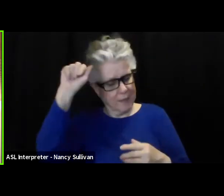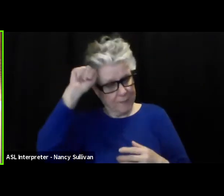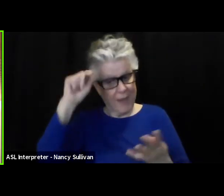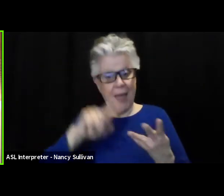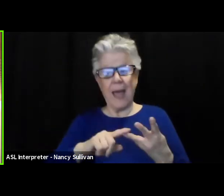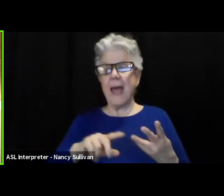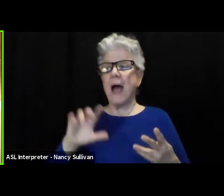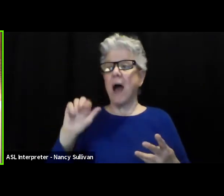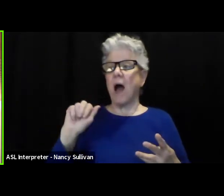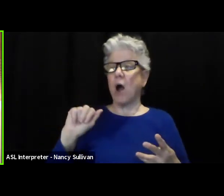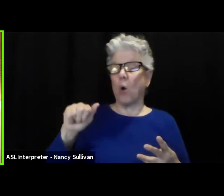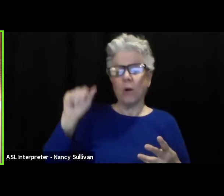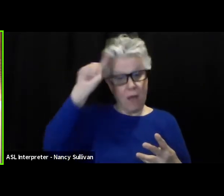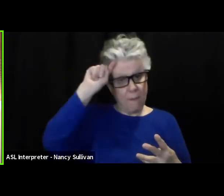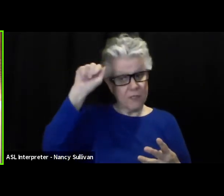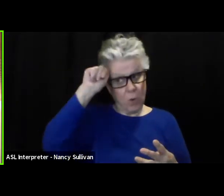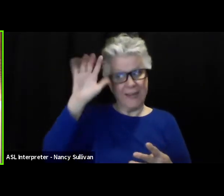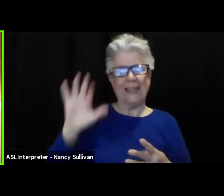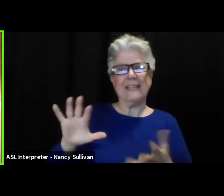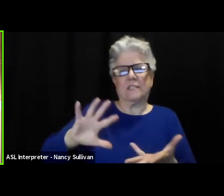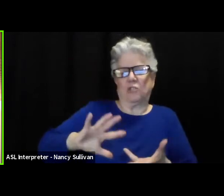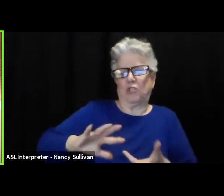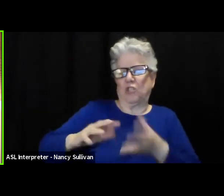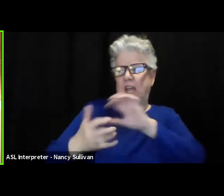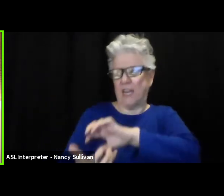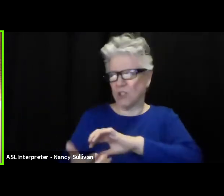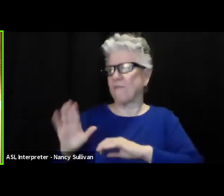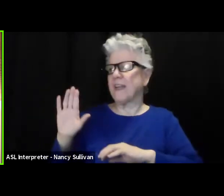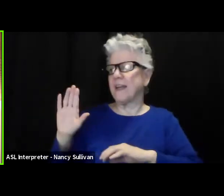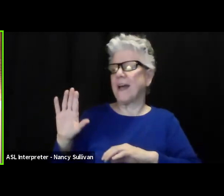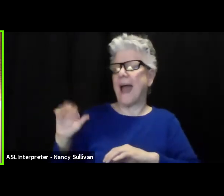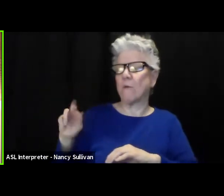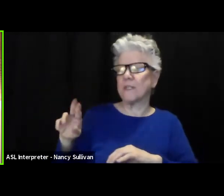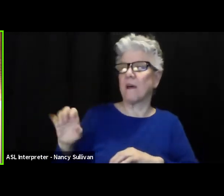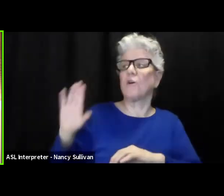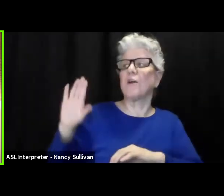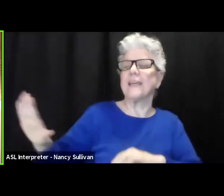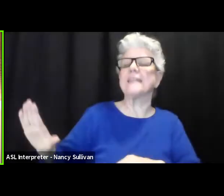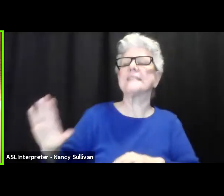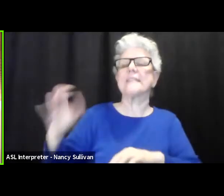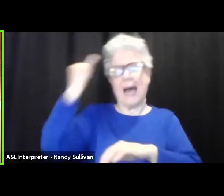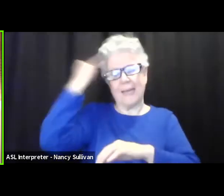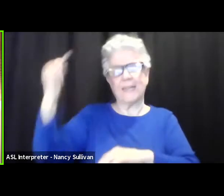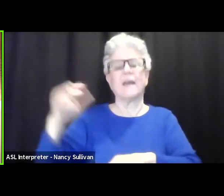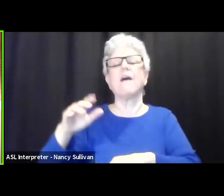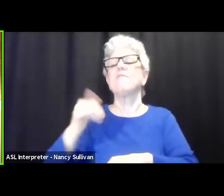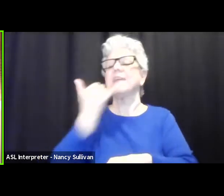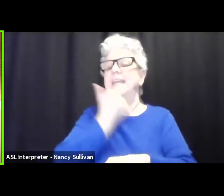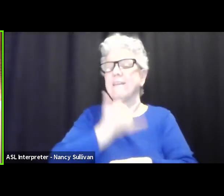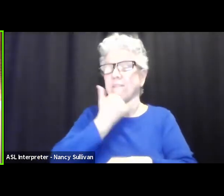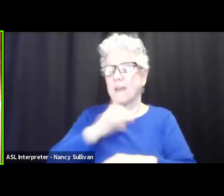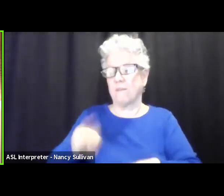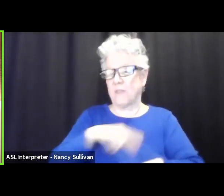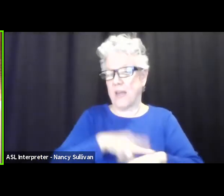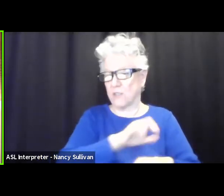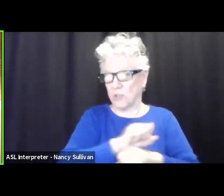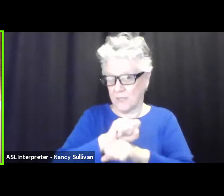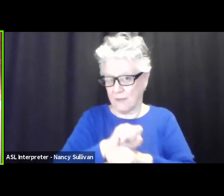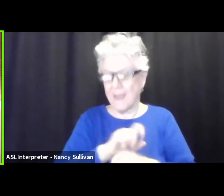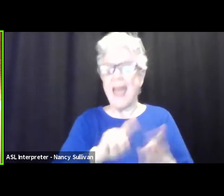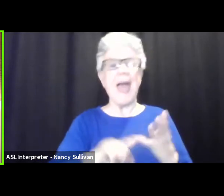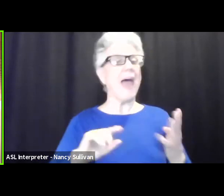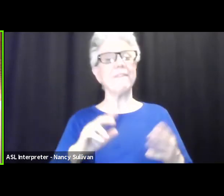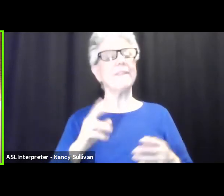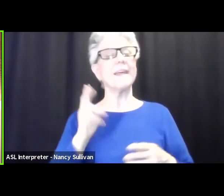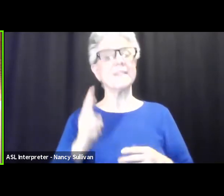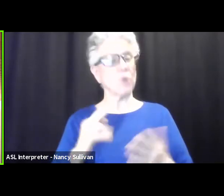of Aristotle's account of the essential defect of the natural slave, and the novelty, the actual historical novelty